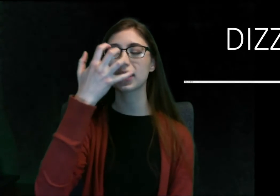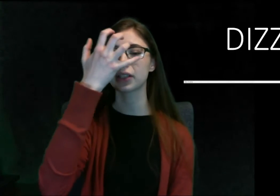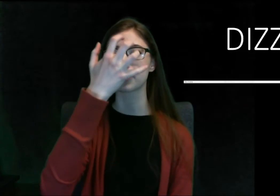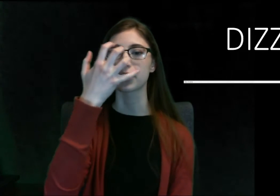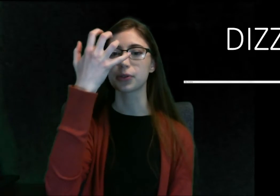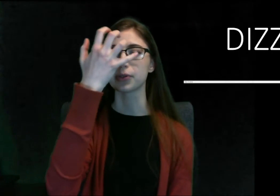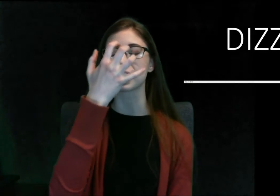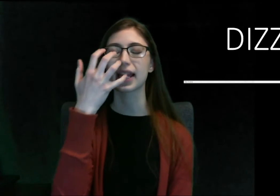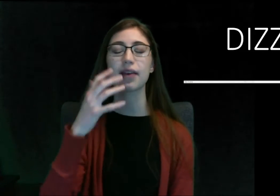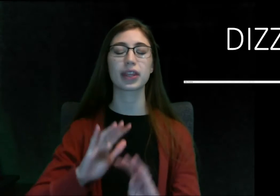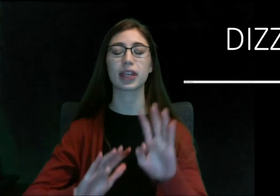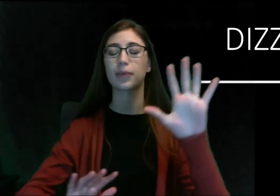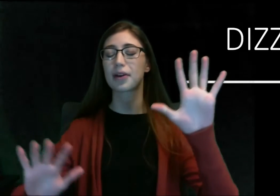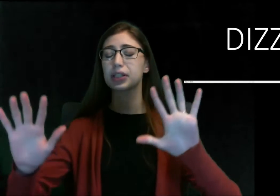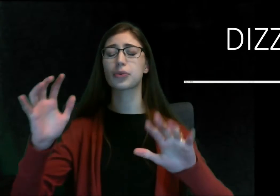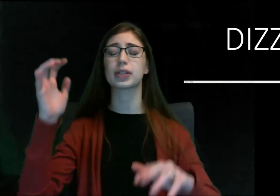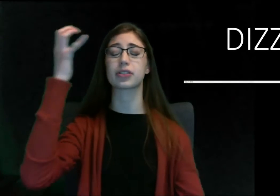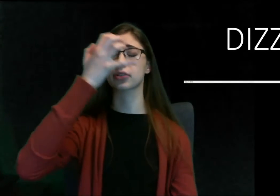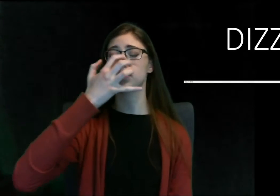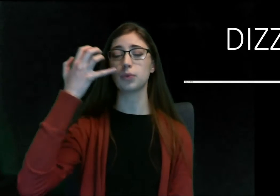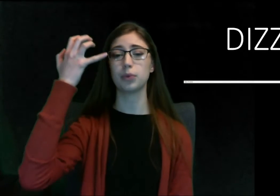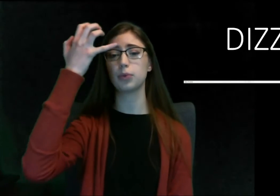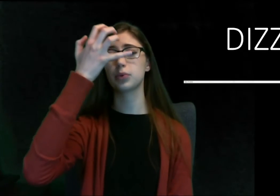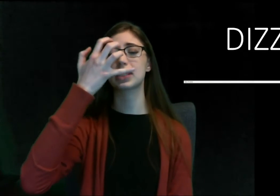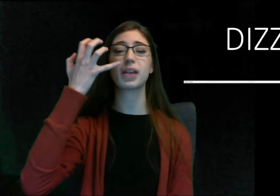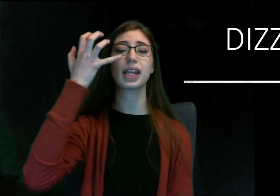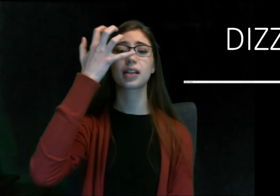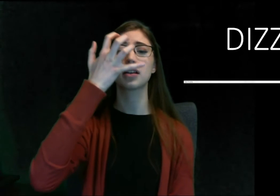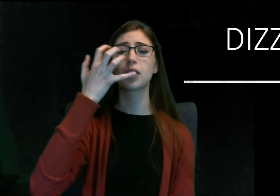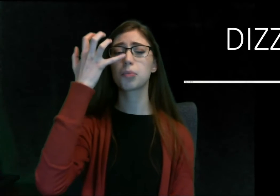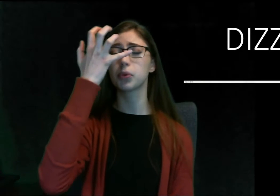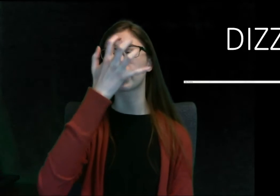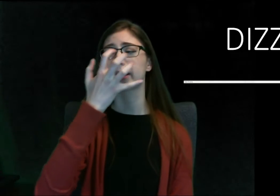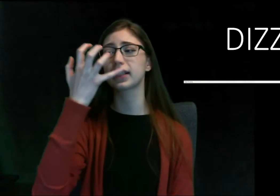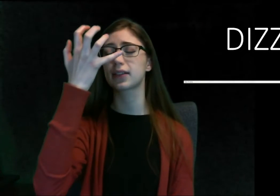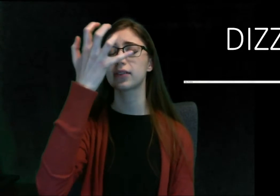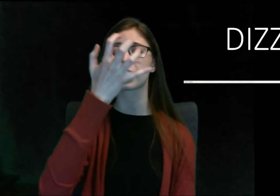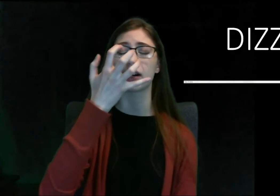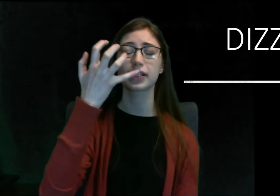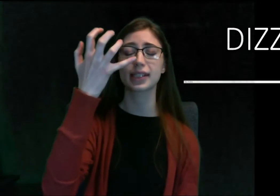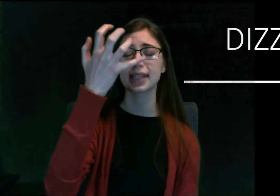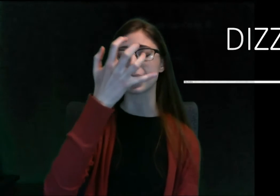little circles, like everything around you is just spinning, blurring a little. It's hard to see